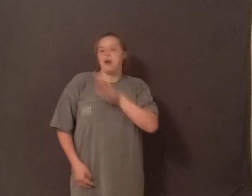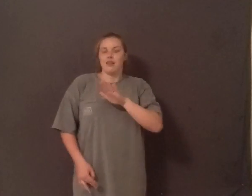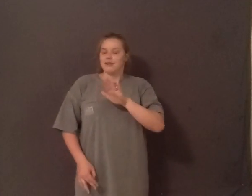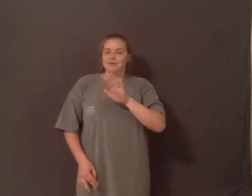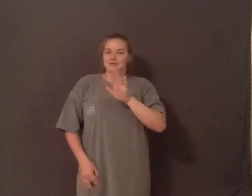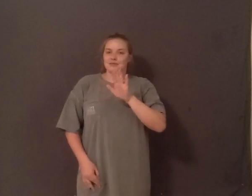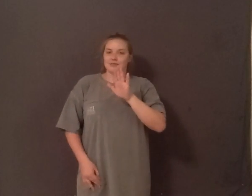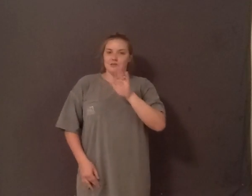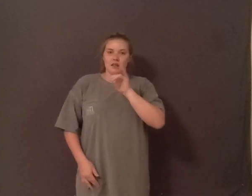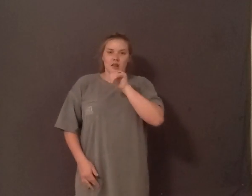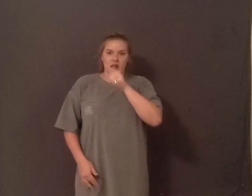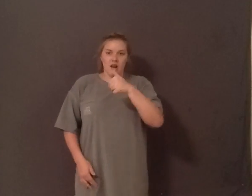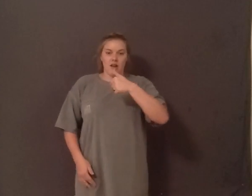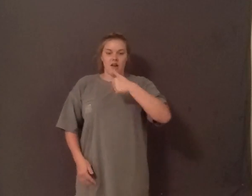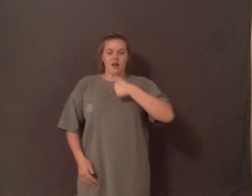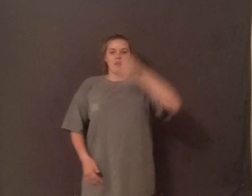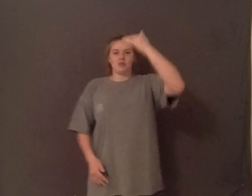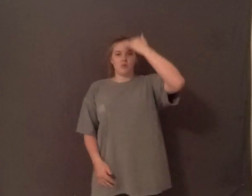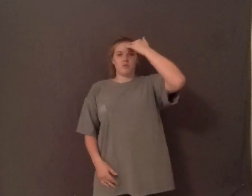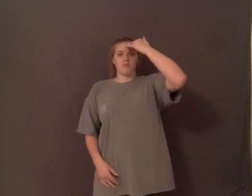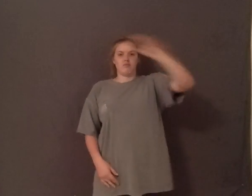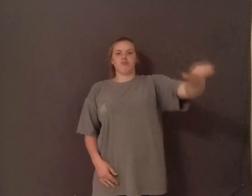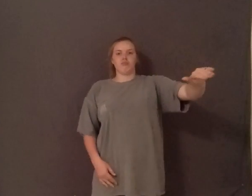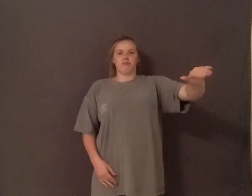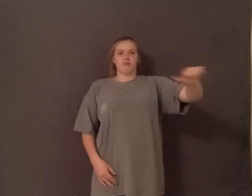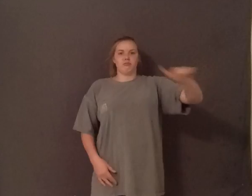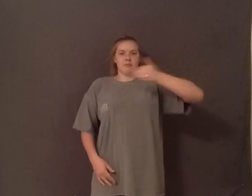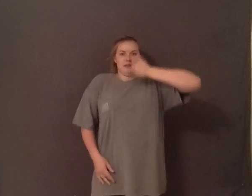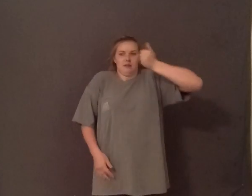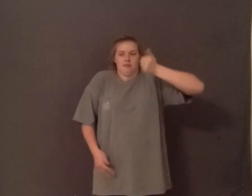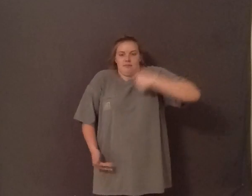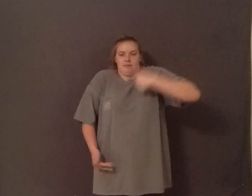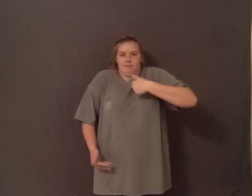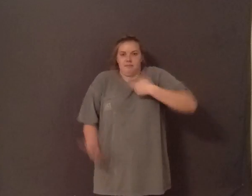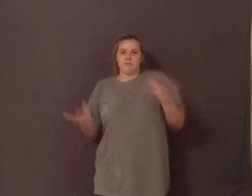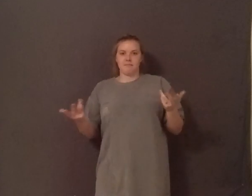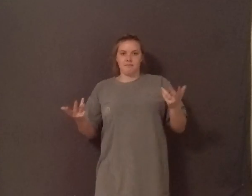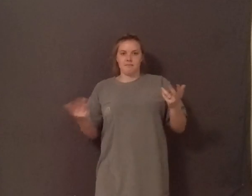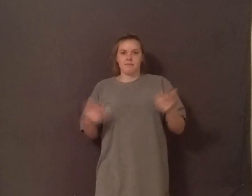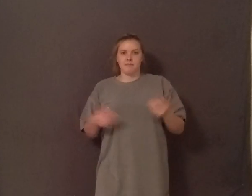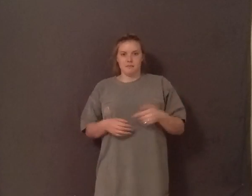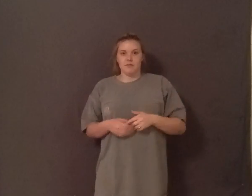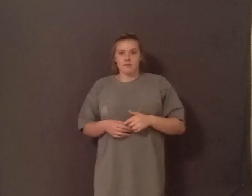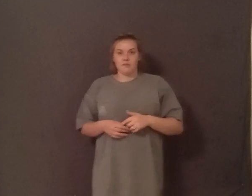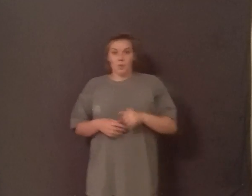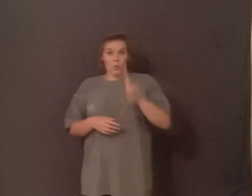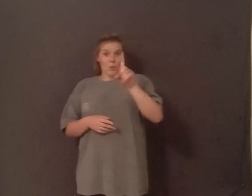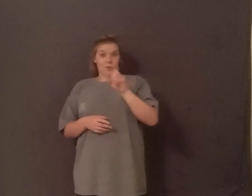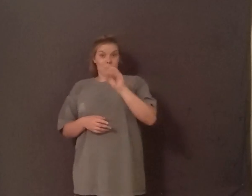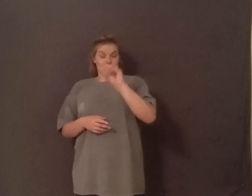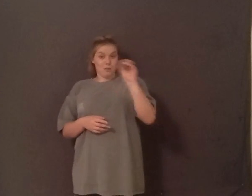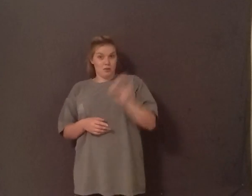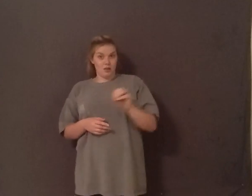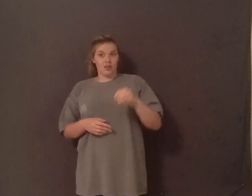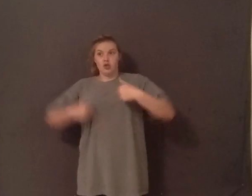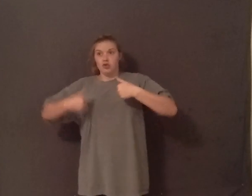truth. I don't know if this would be best for my life. You can still give 100% effort towards it because you think it would be best,